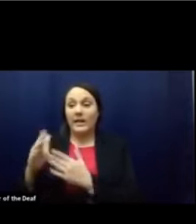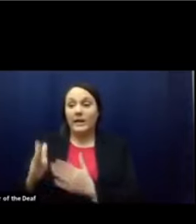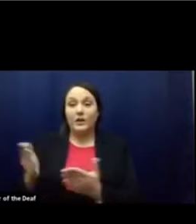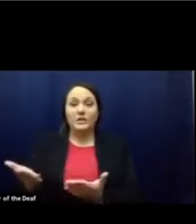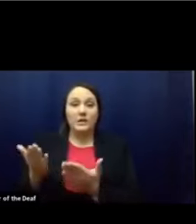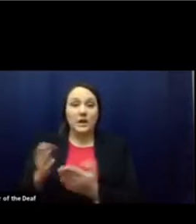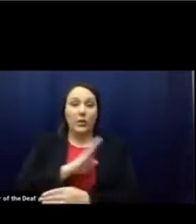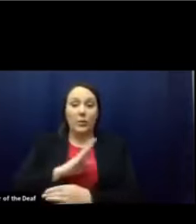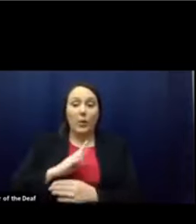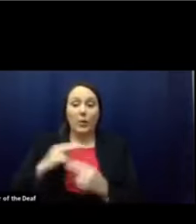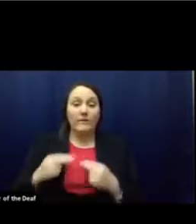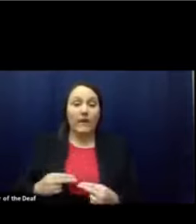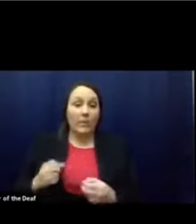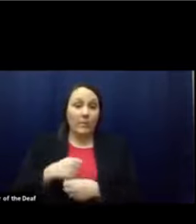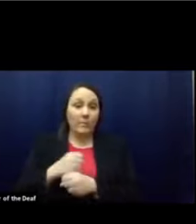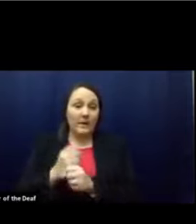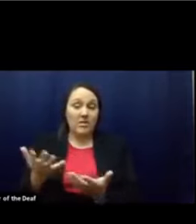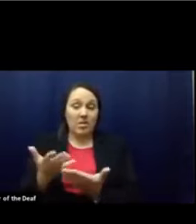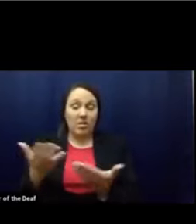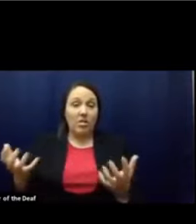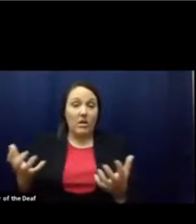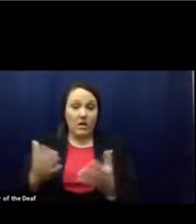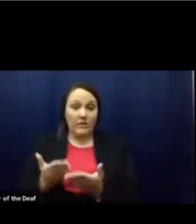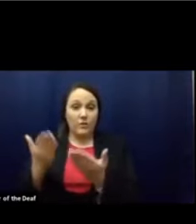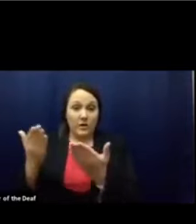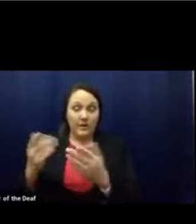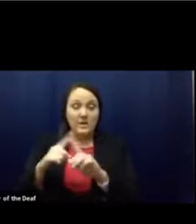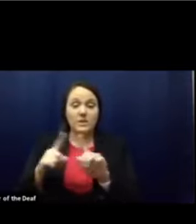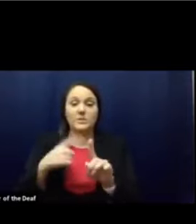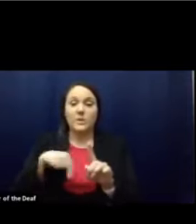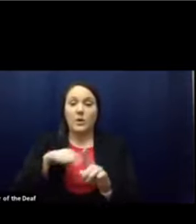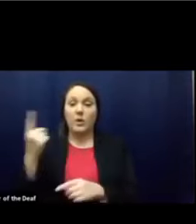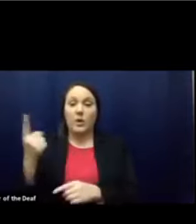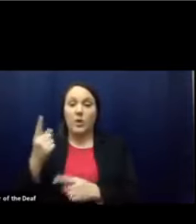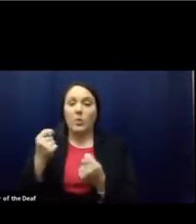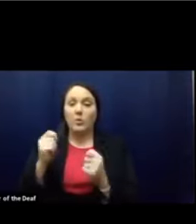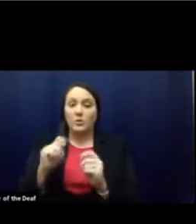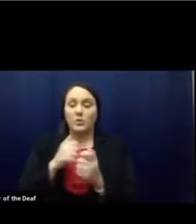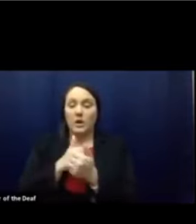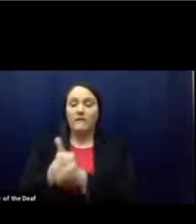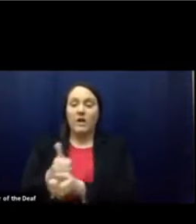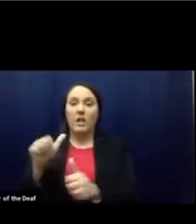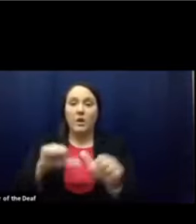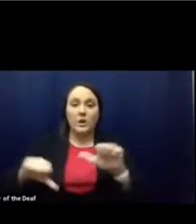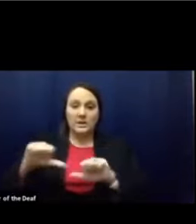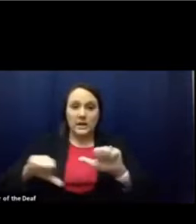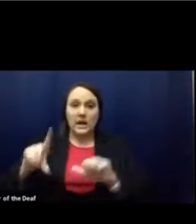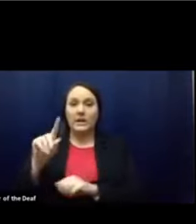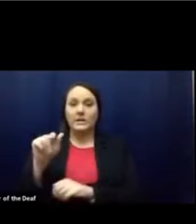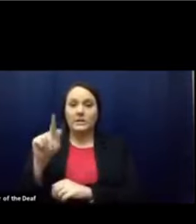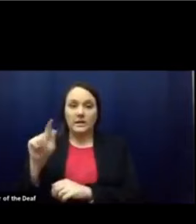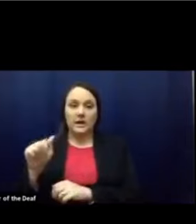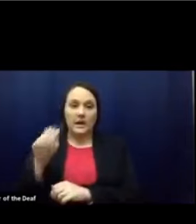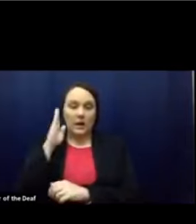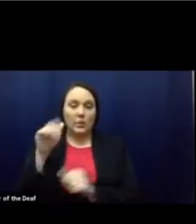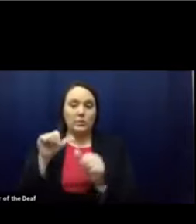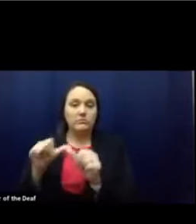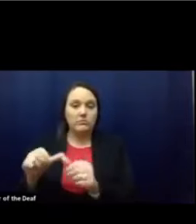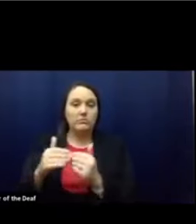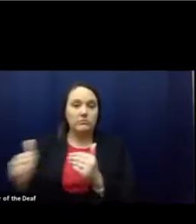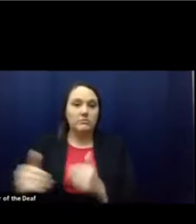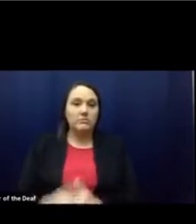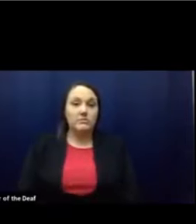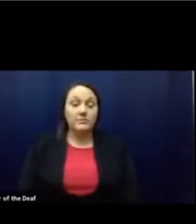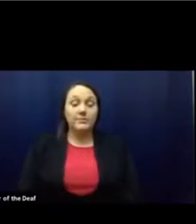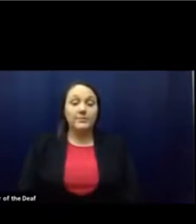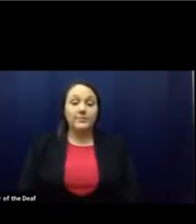who makes a lot of our recommendations as well. But we always do try to follow the science and the data, and we will continue to do so. All right.